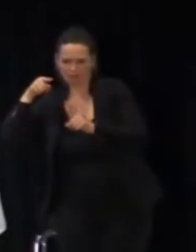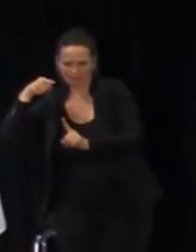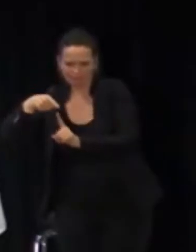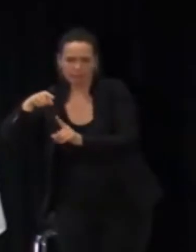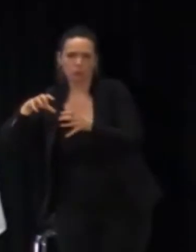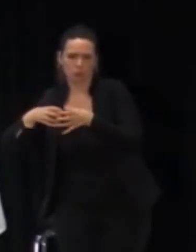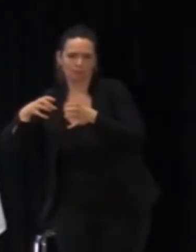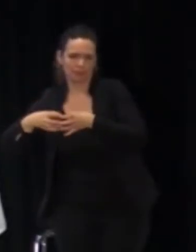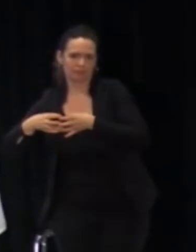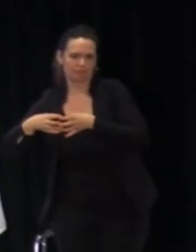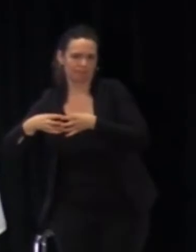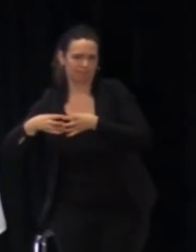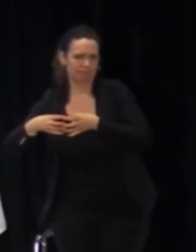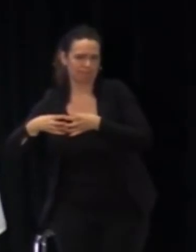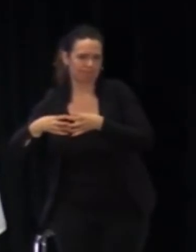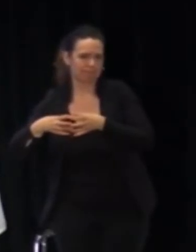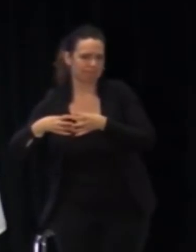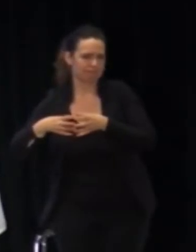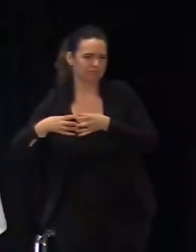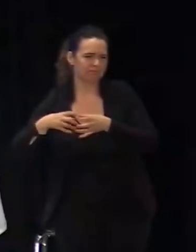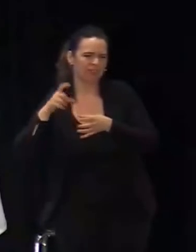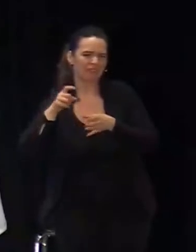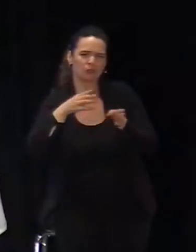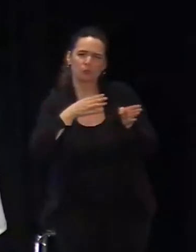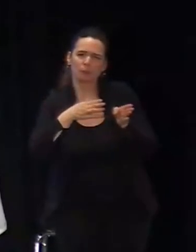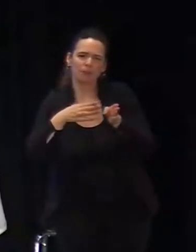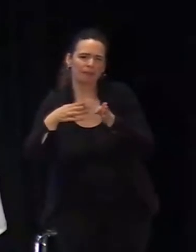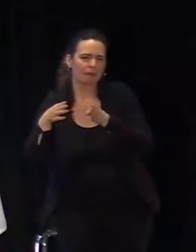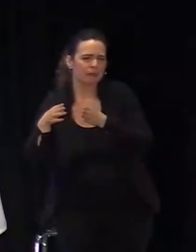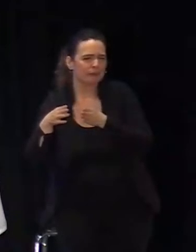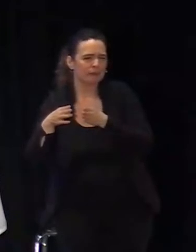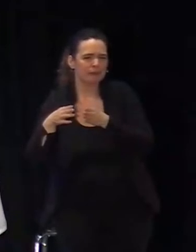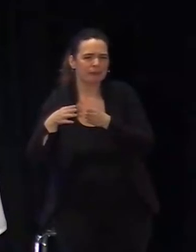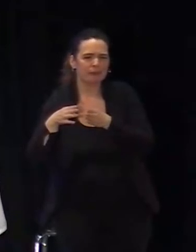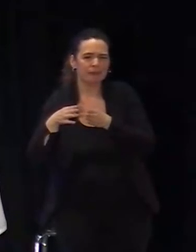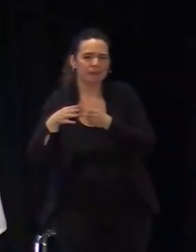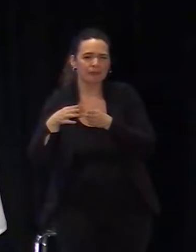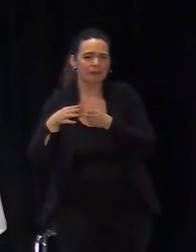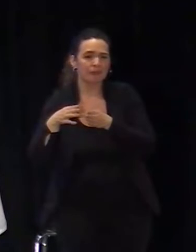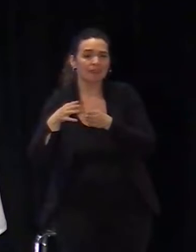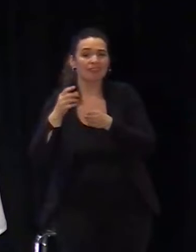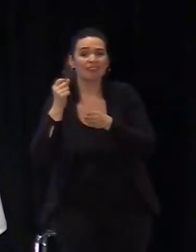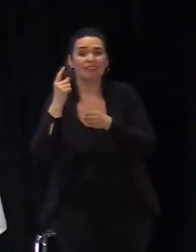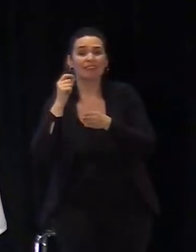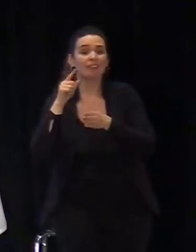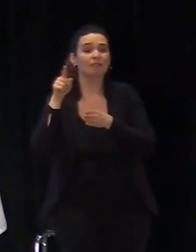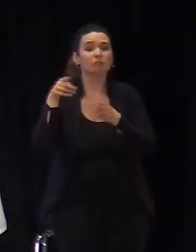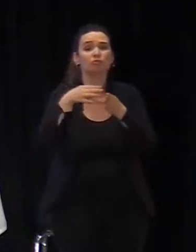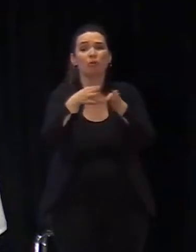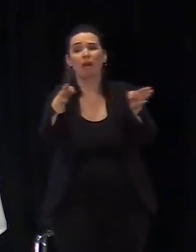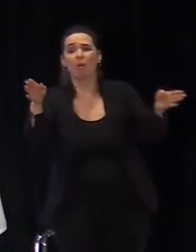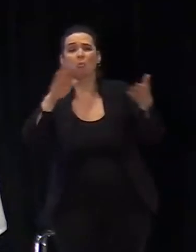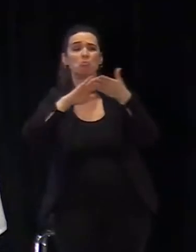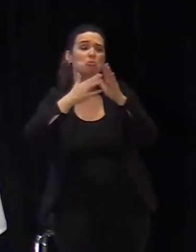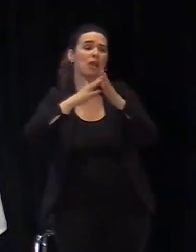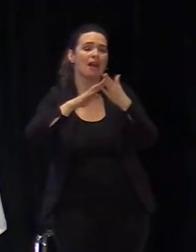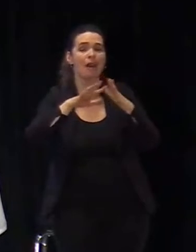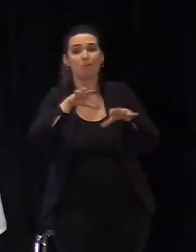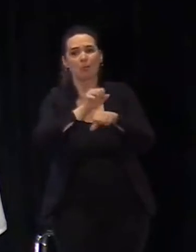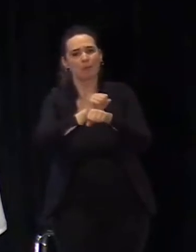So I think we just need to be prepared for that. And no, we're going to get to you. We're very happy. We pushed to get you